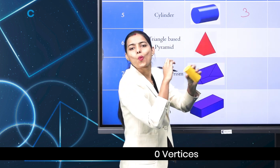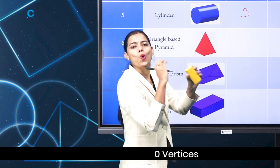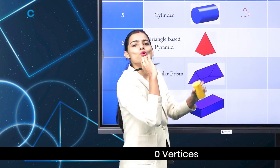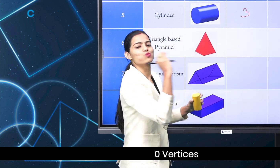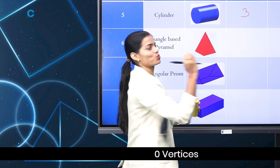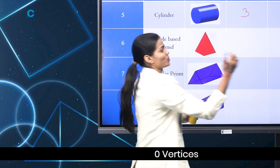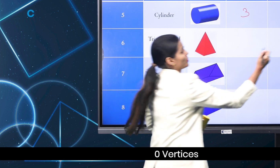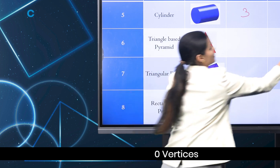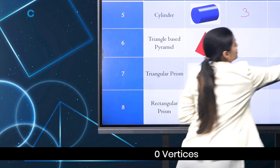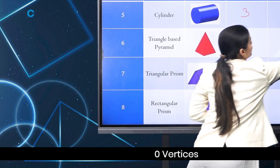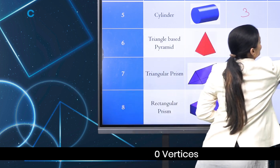0 vertices.